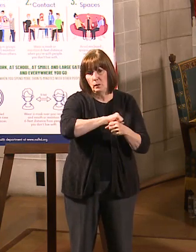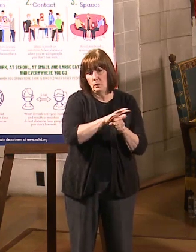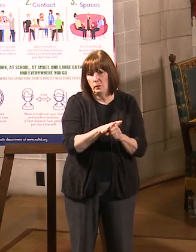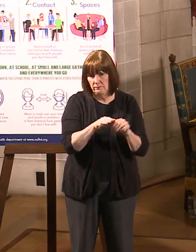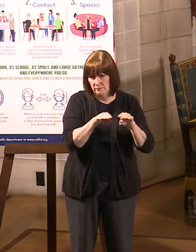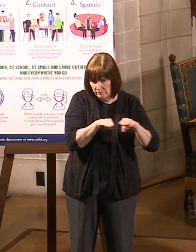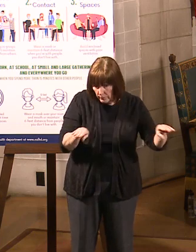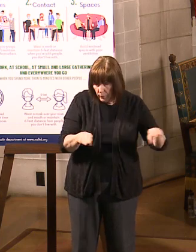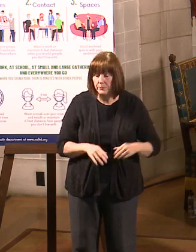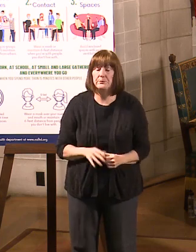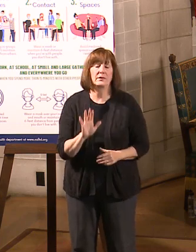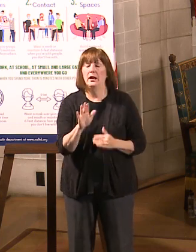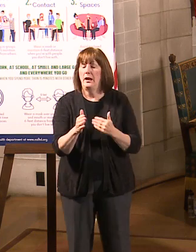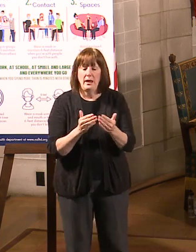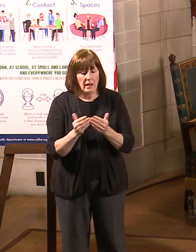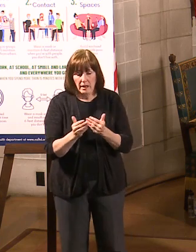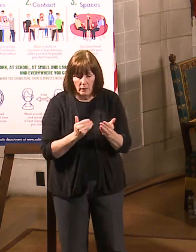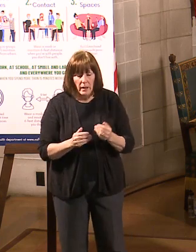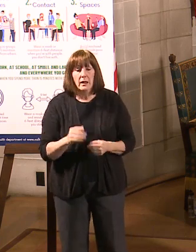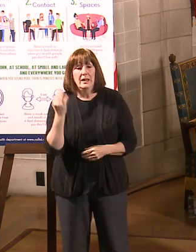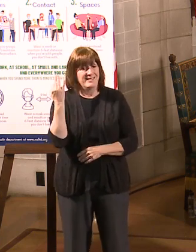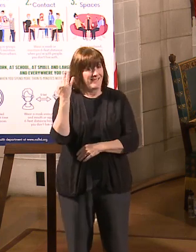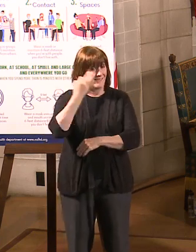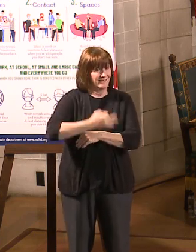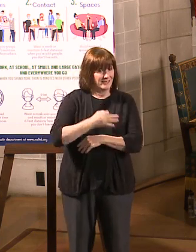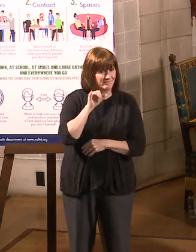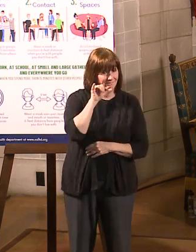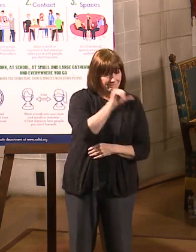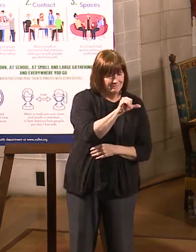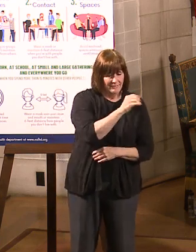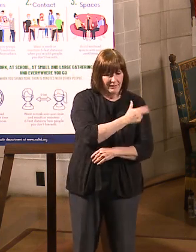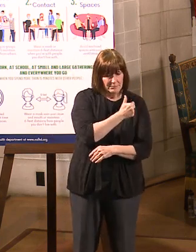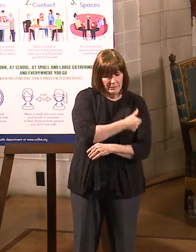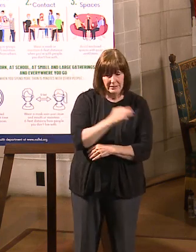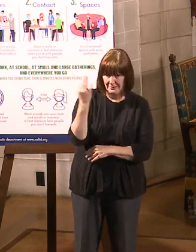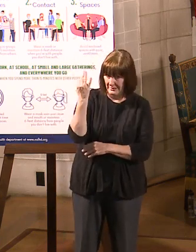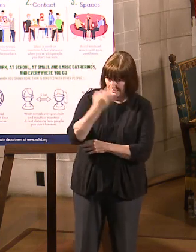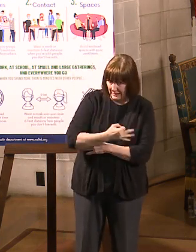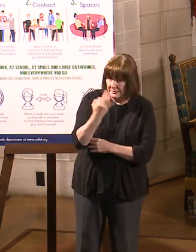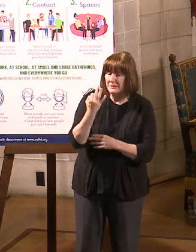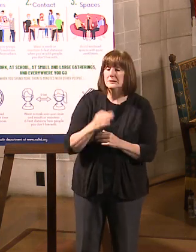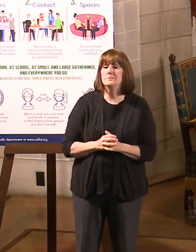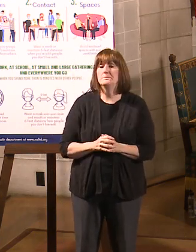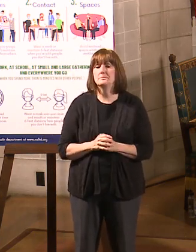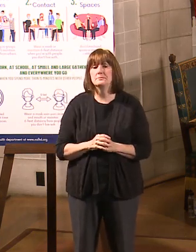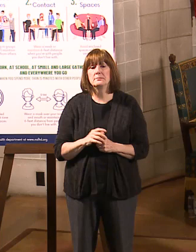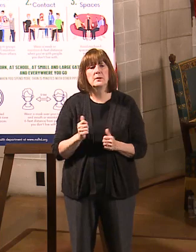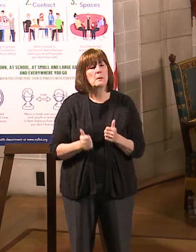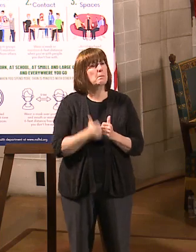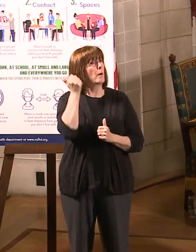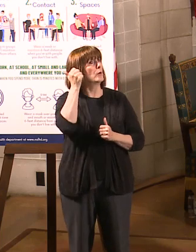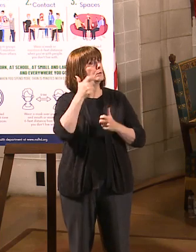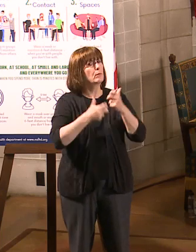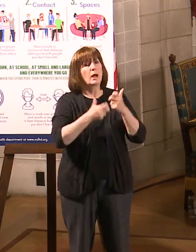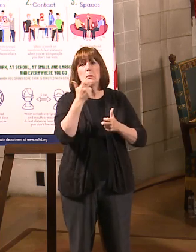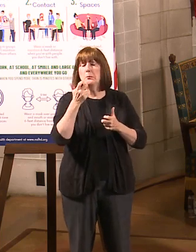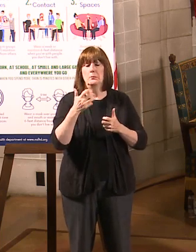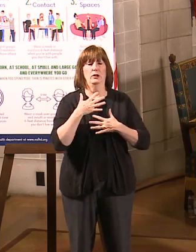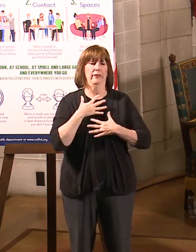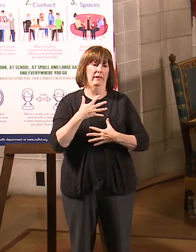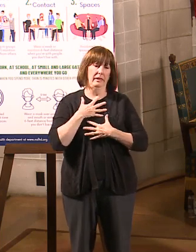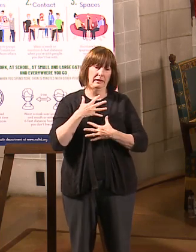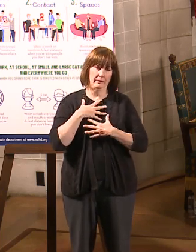there. Well, anyway, I spent 9 days in the hospital. Had the main problem was breathing.